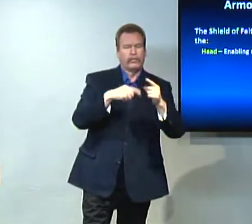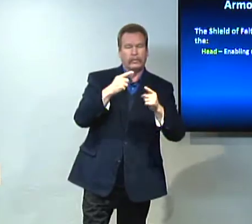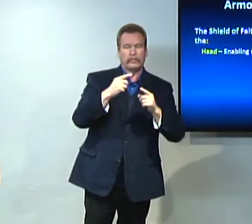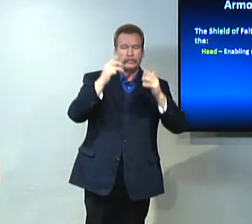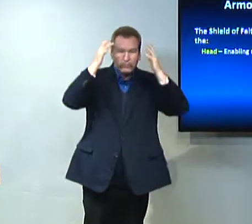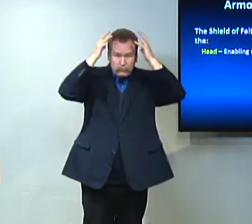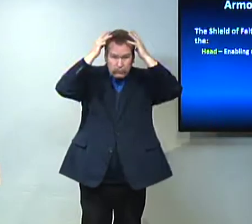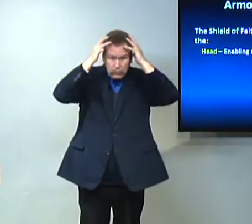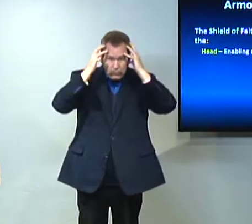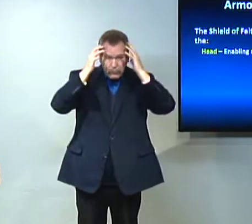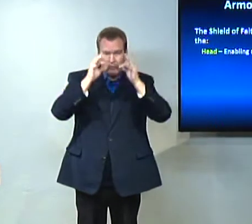weapons.